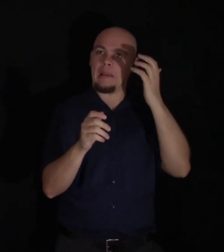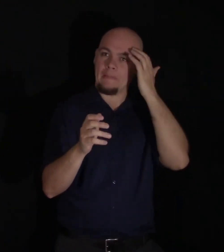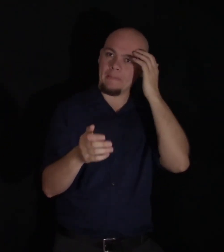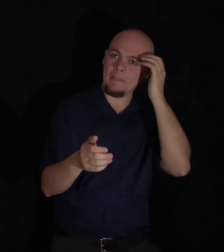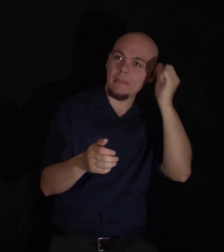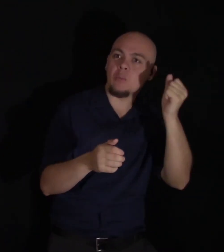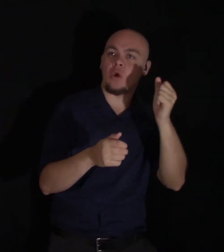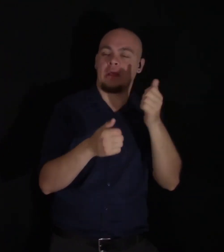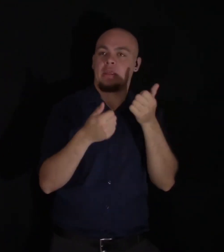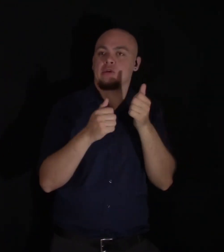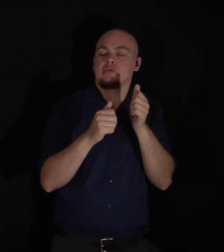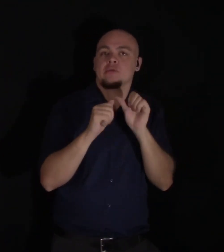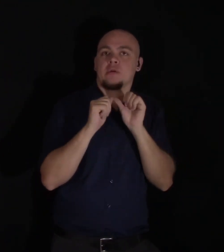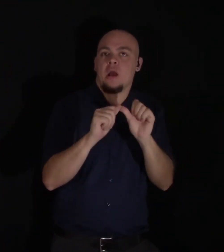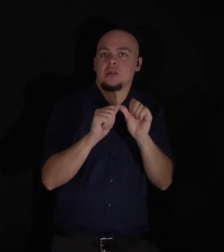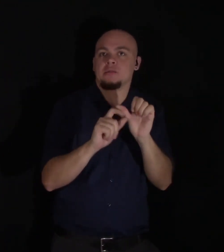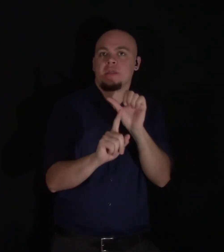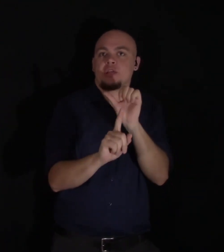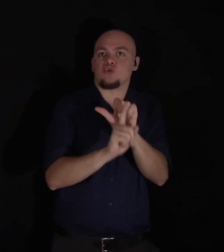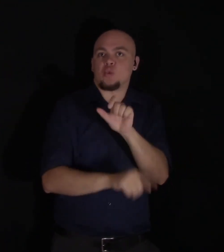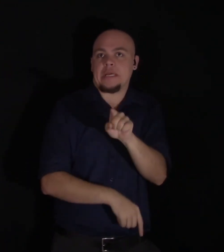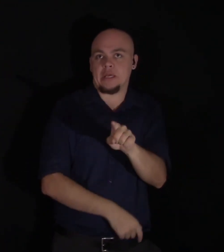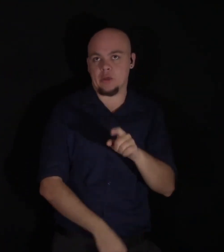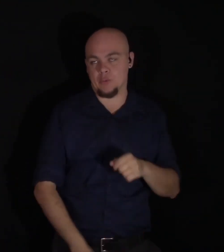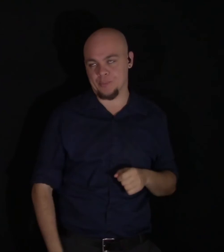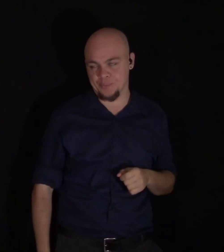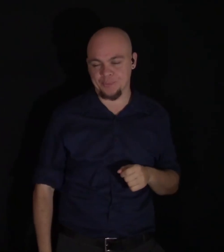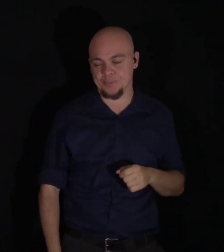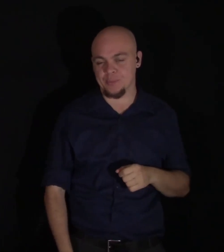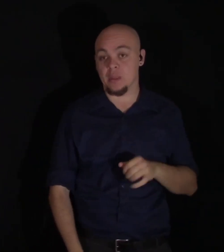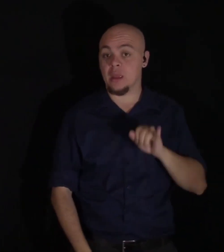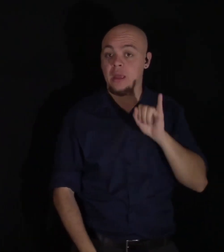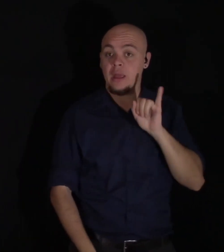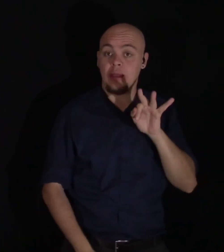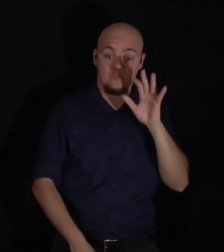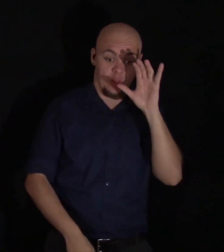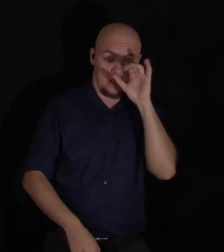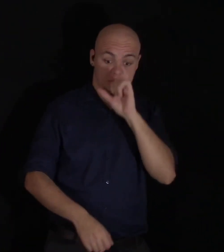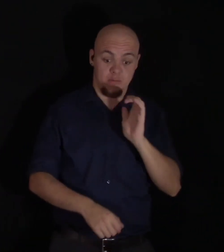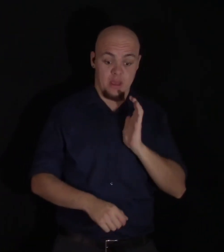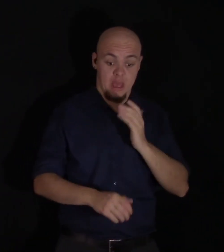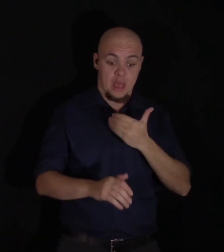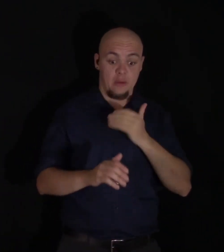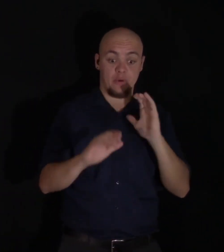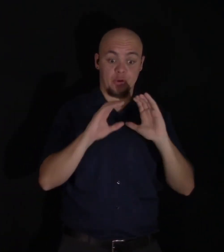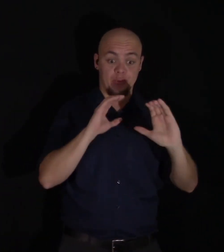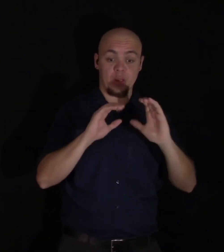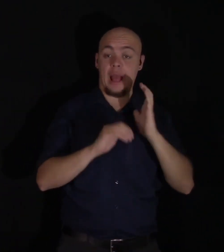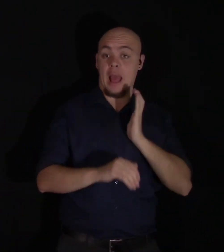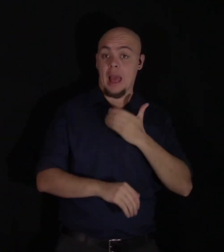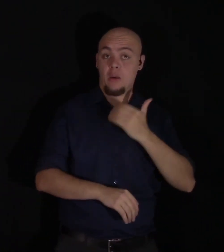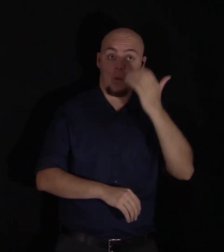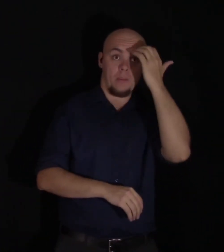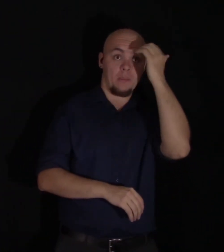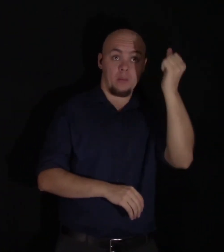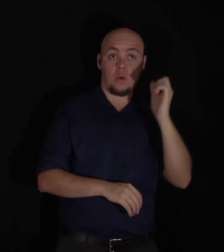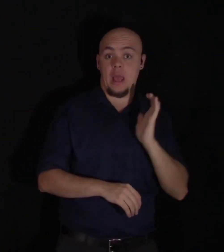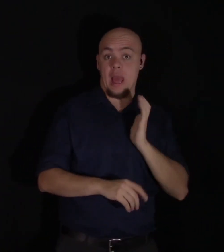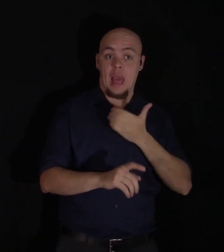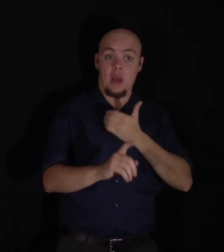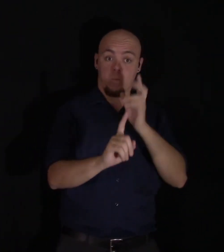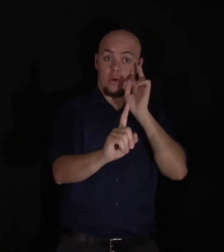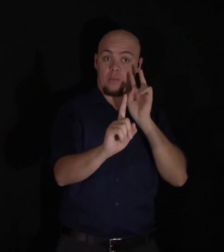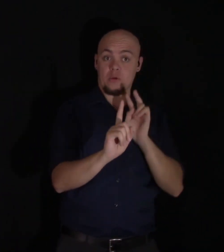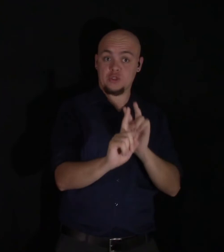constantly playing tricks on you. If we assume that our communication, our memory, our perception is the